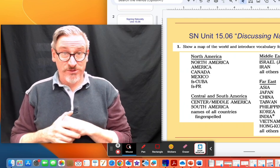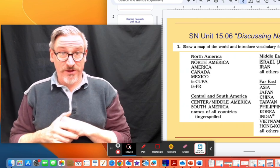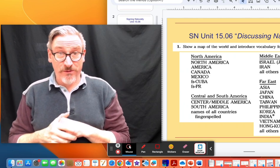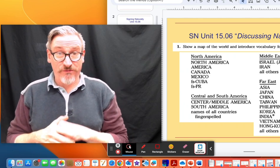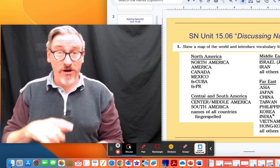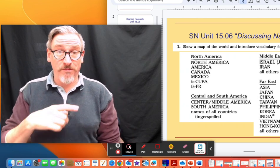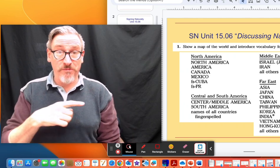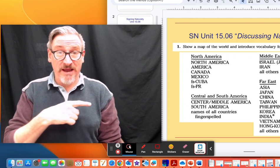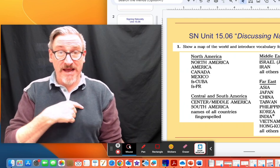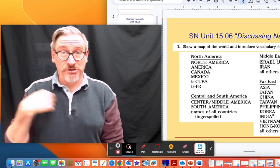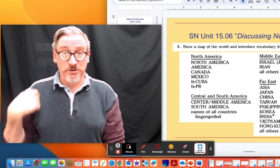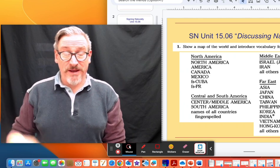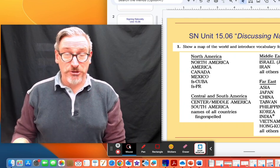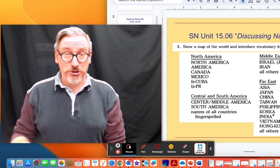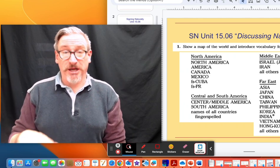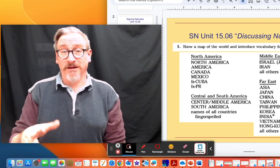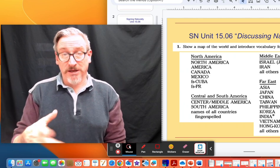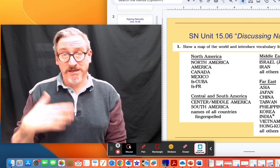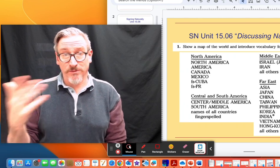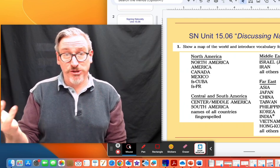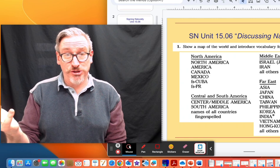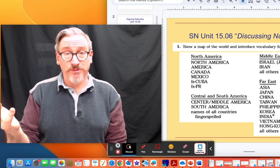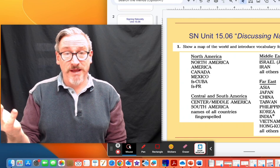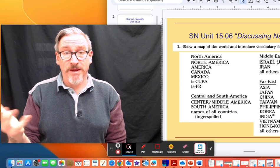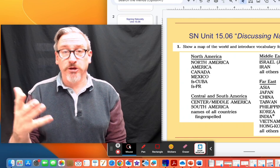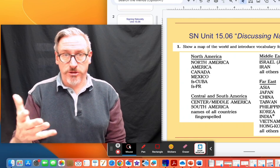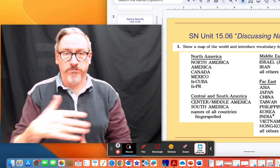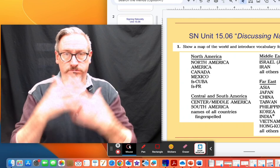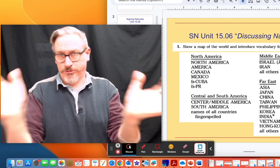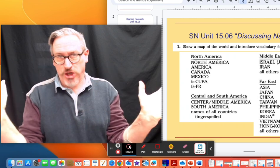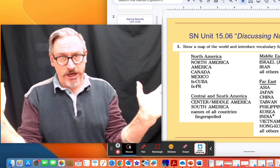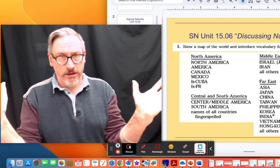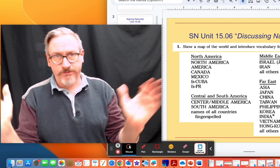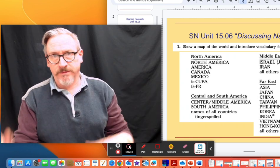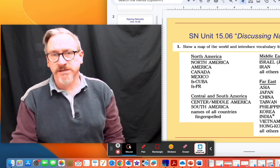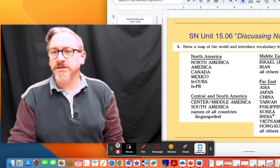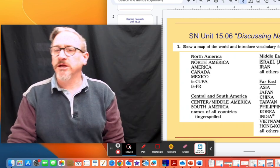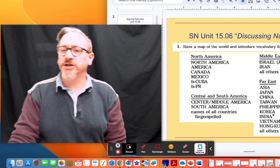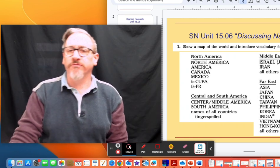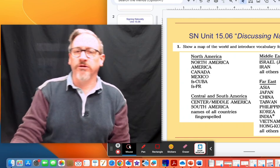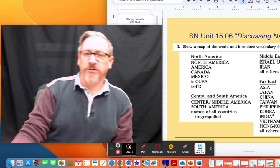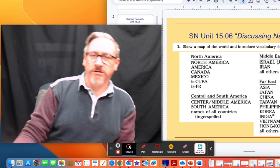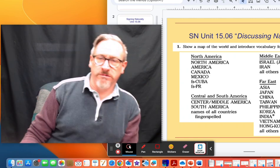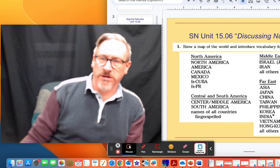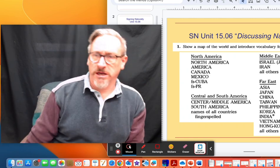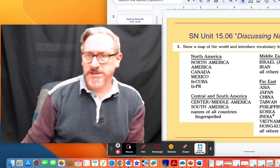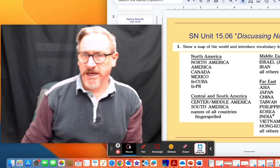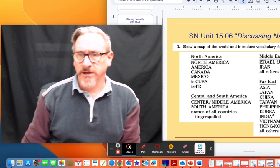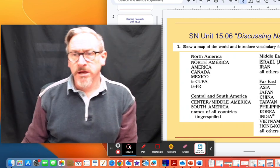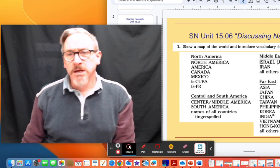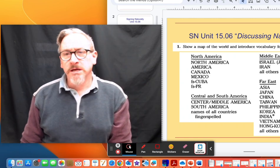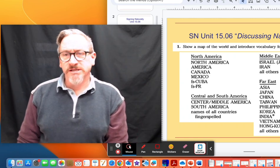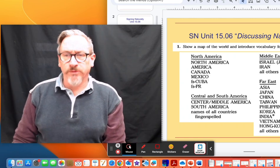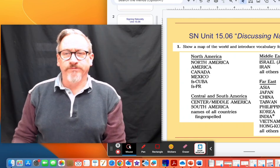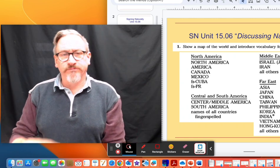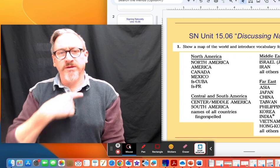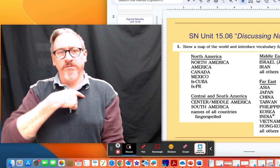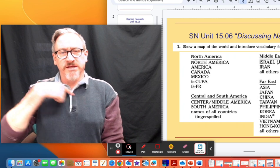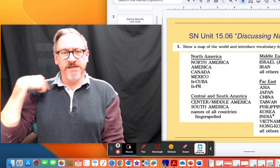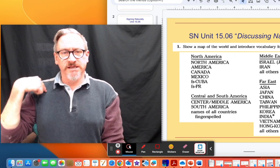was asked where they were from. They answered Beijing, and someone assumed they meant China as a general sign.